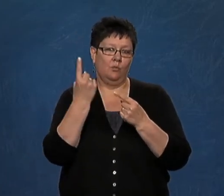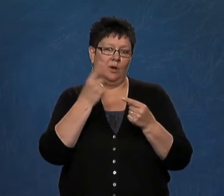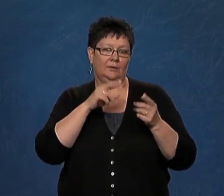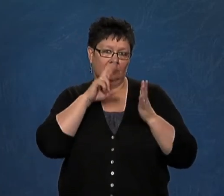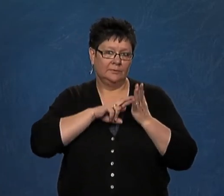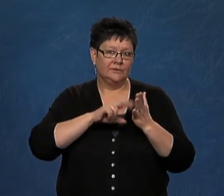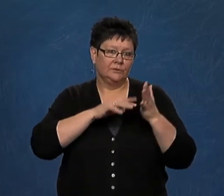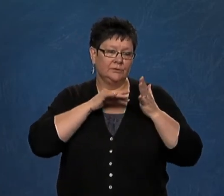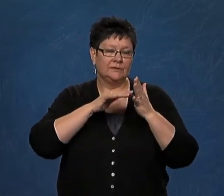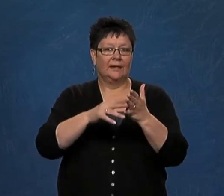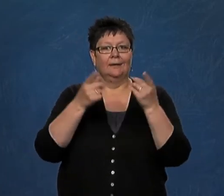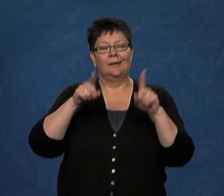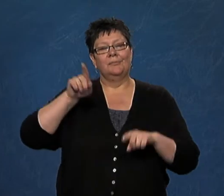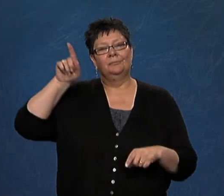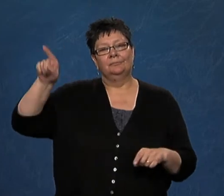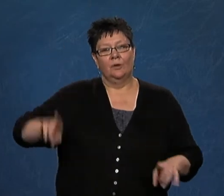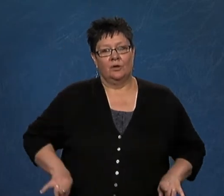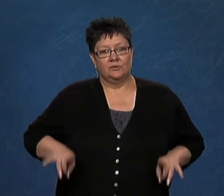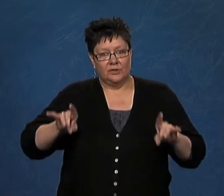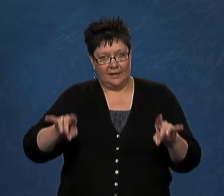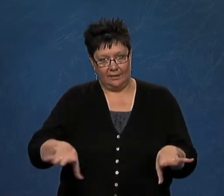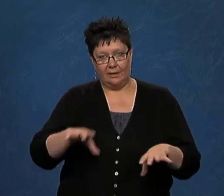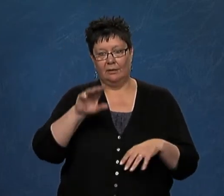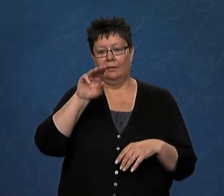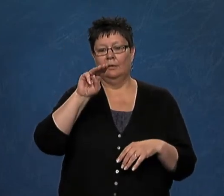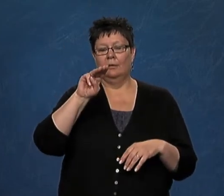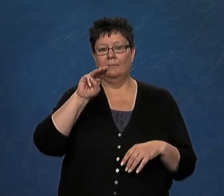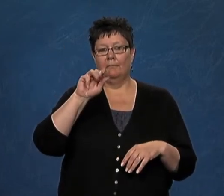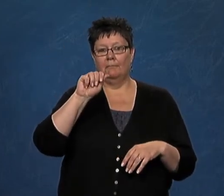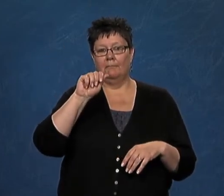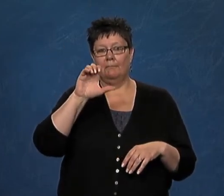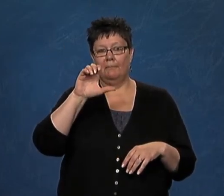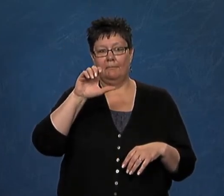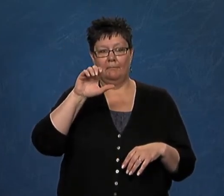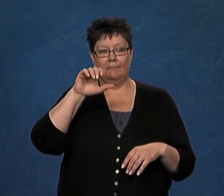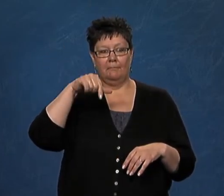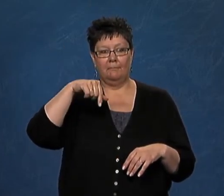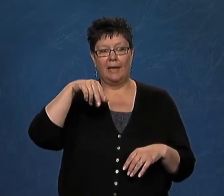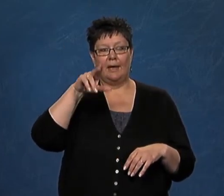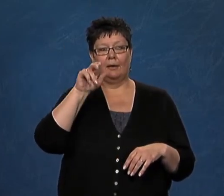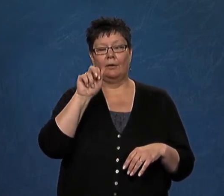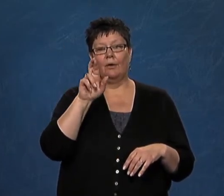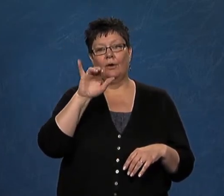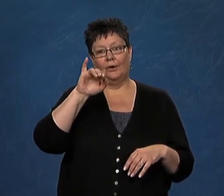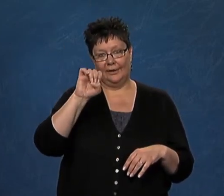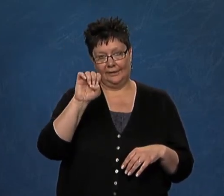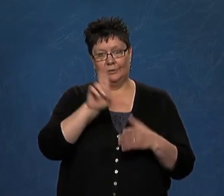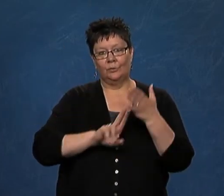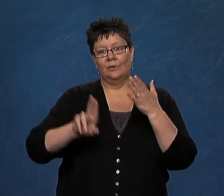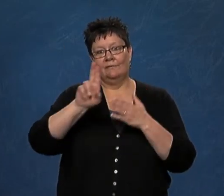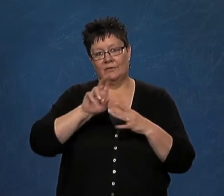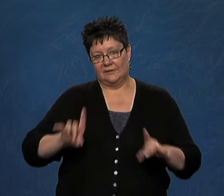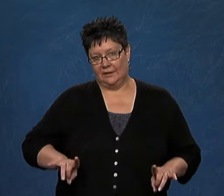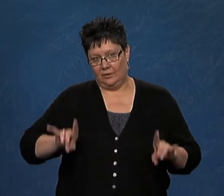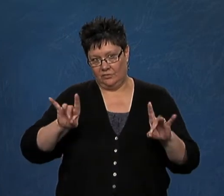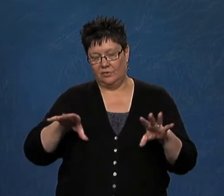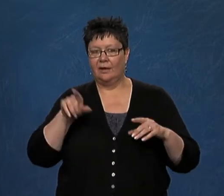problems. I'll talk about one research and study that took place in Australia. At Macquarie University